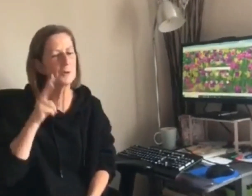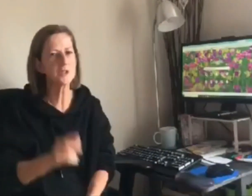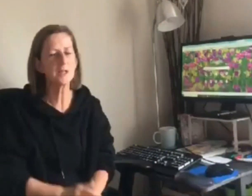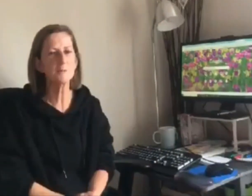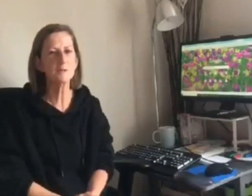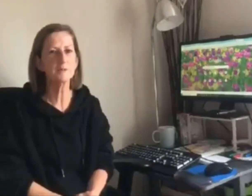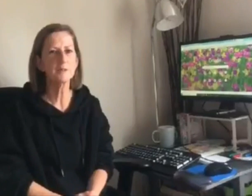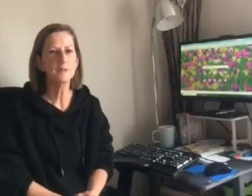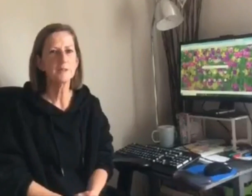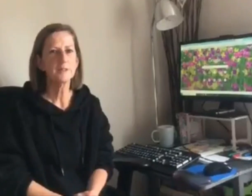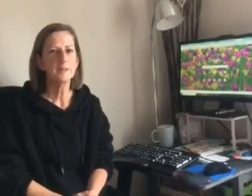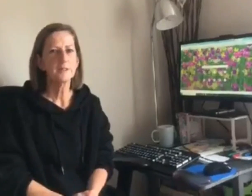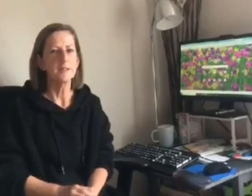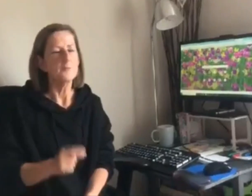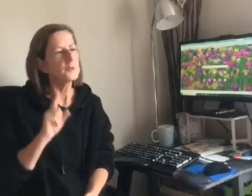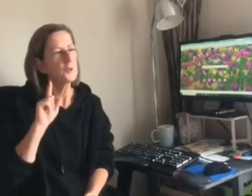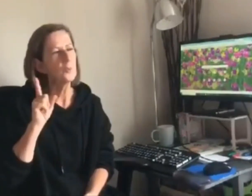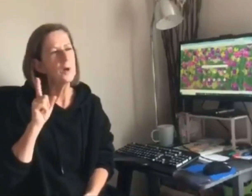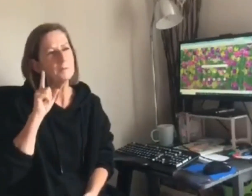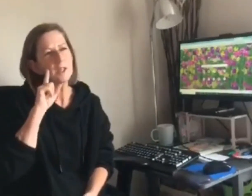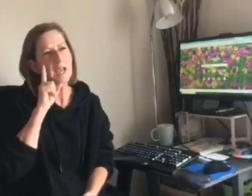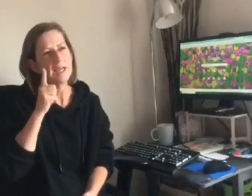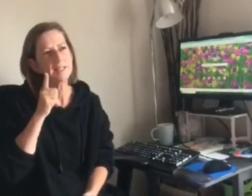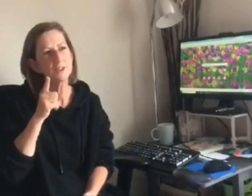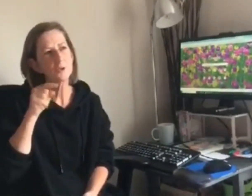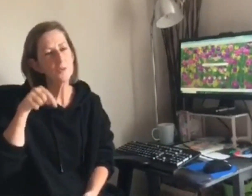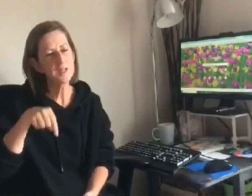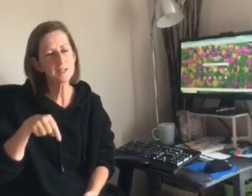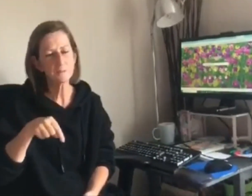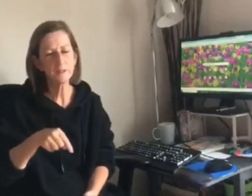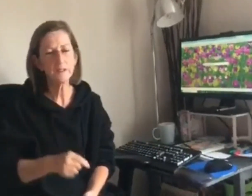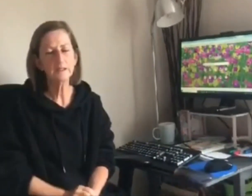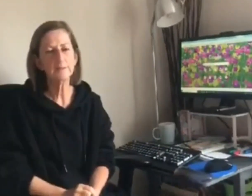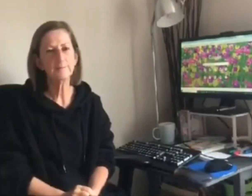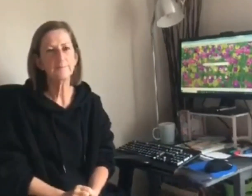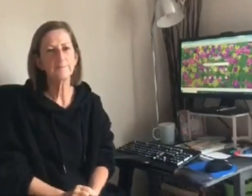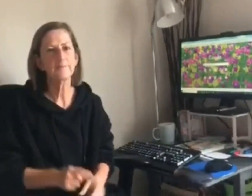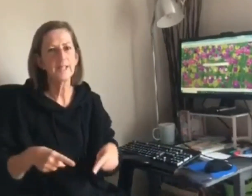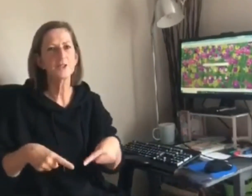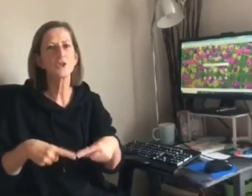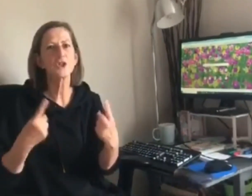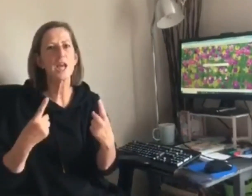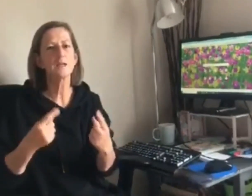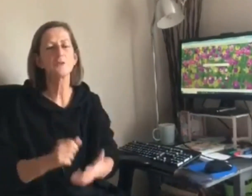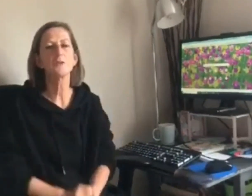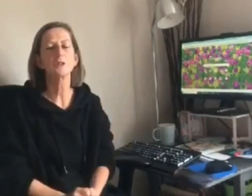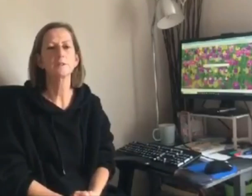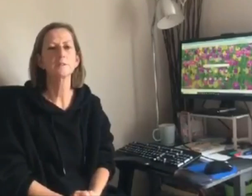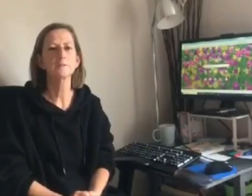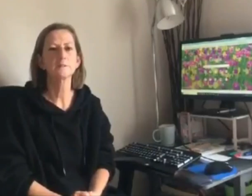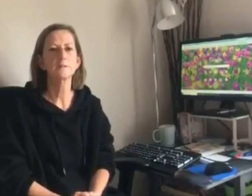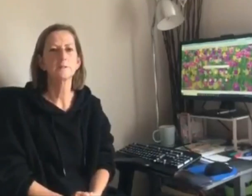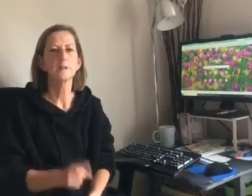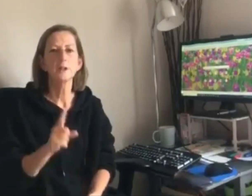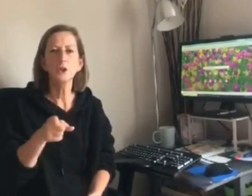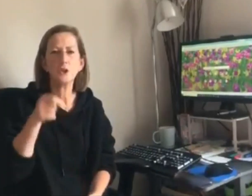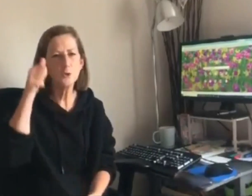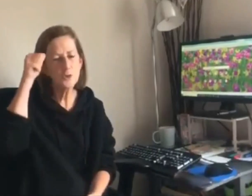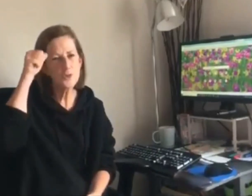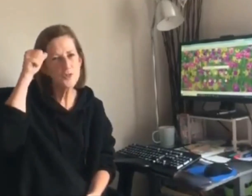that one. So what I'm going to ask you this week, it's a challenge. Can you